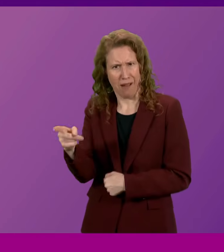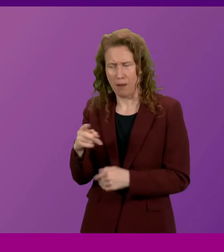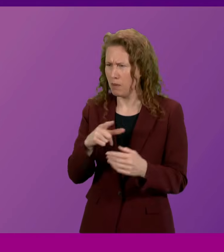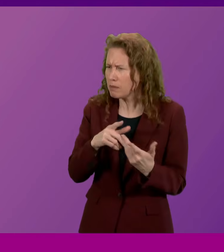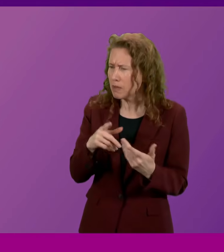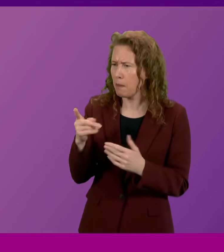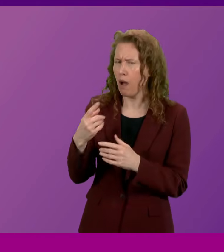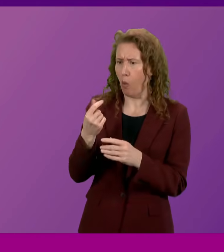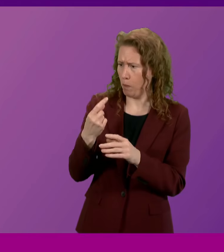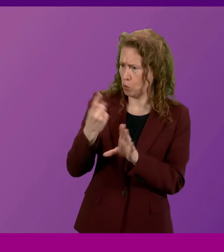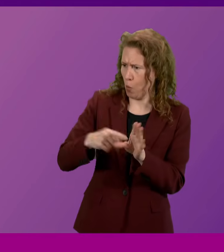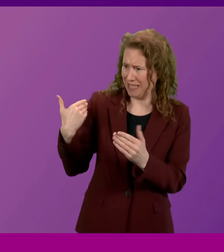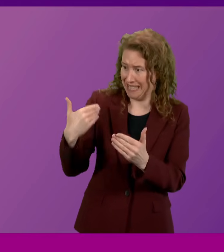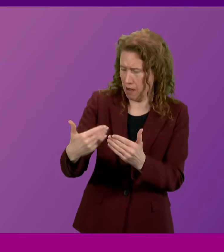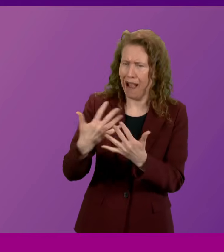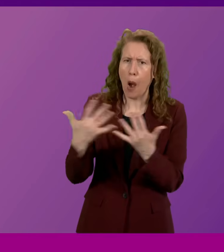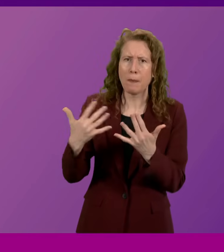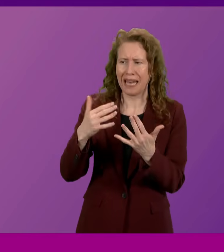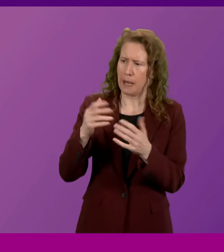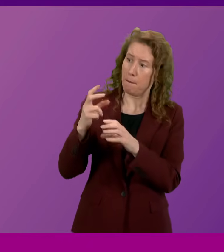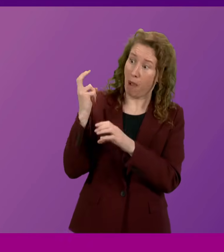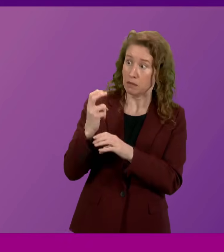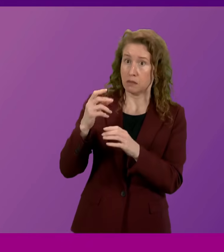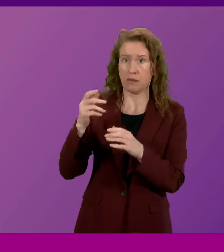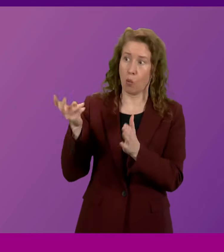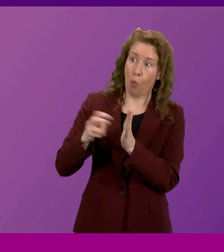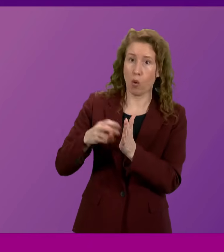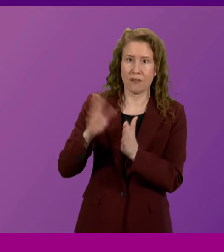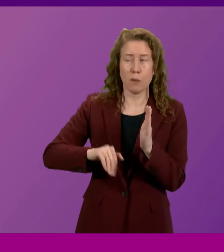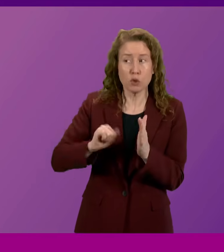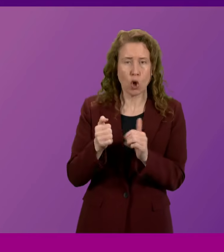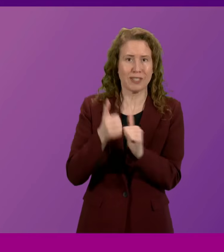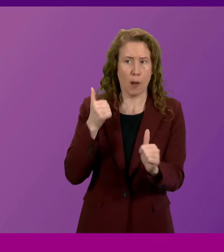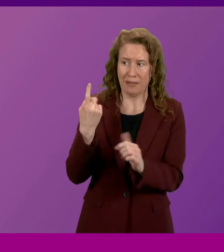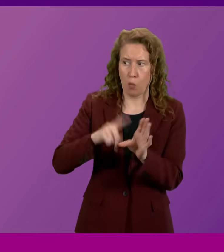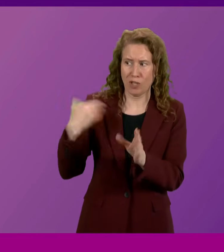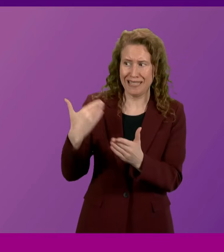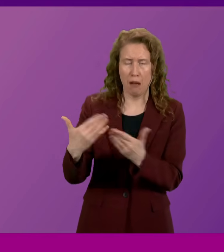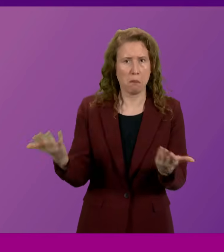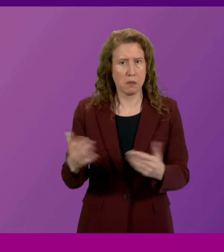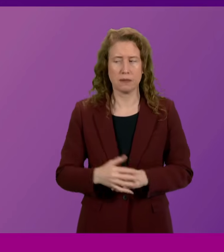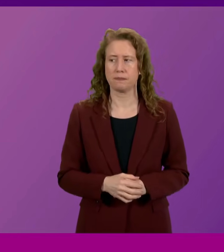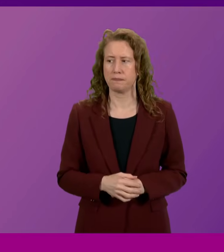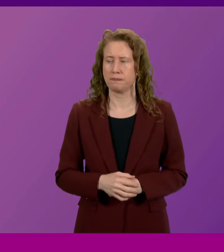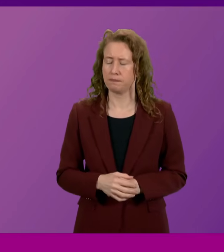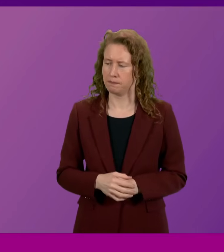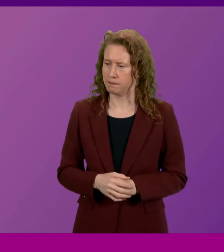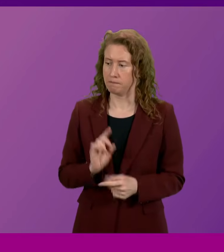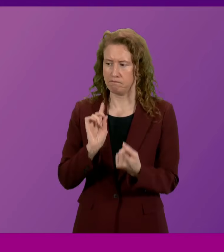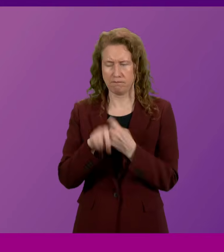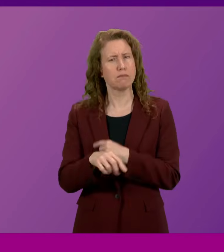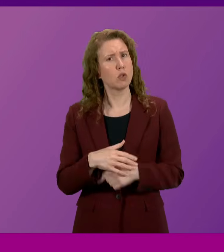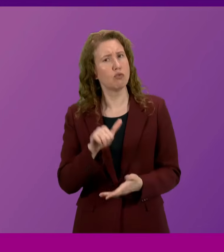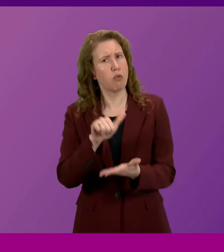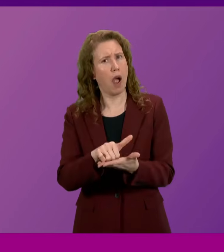many buses has the SNP Government ordered from Scottish companies? First Minister. Mr Sarwar is correct that I engaged